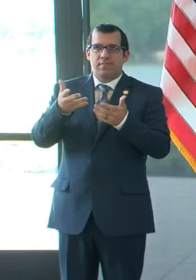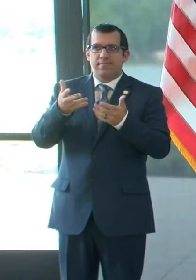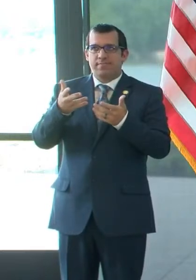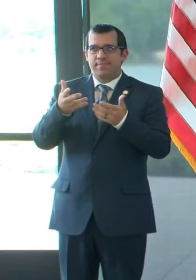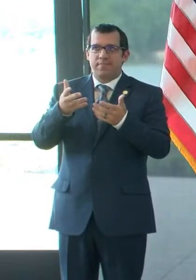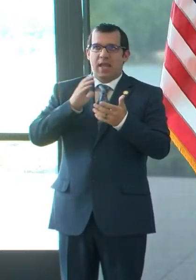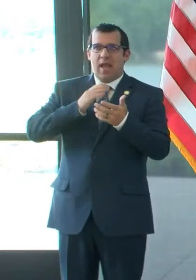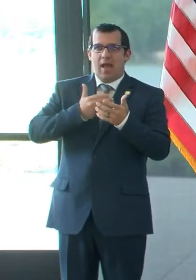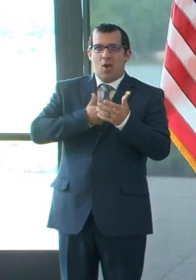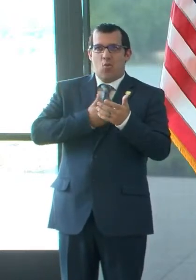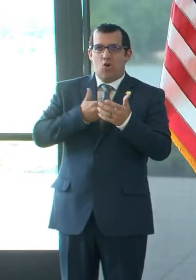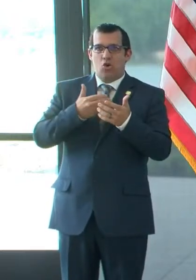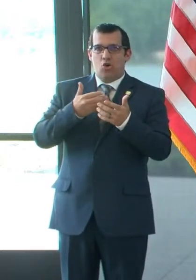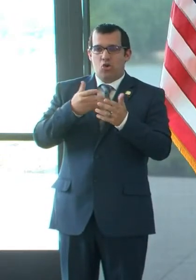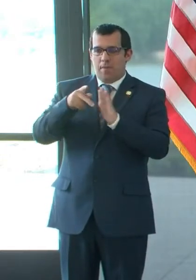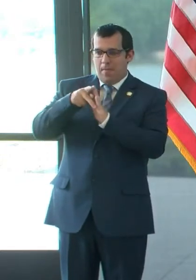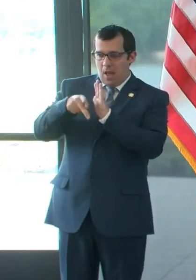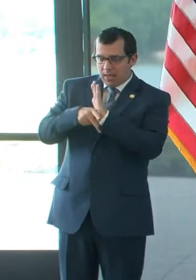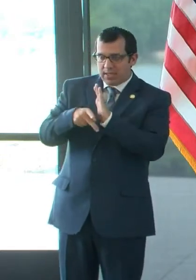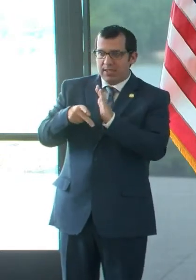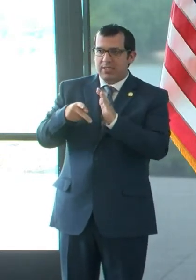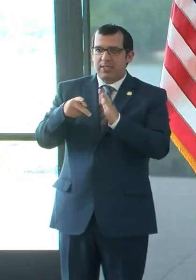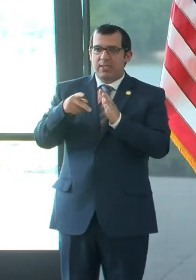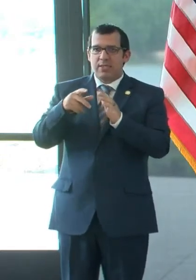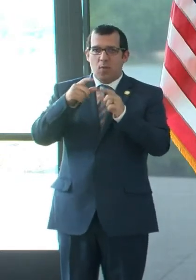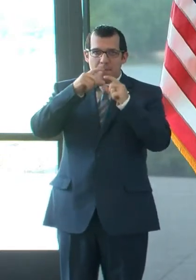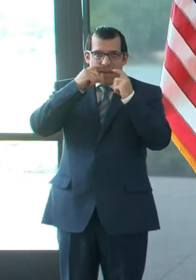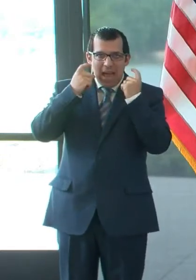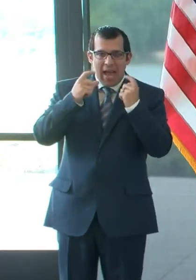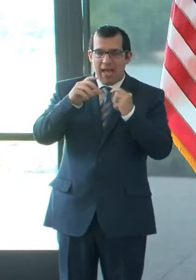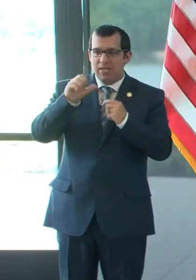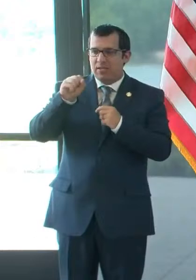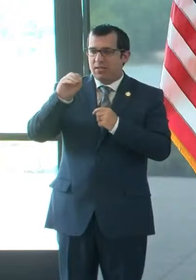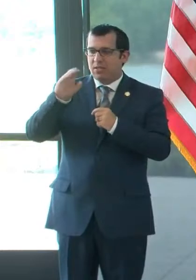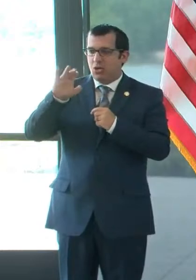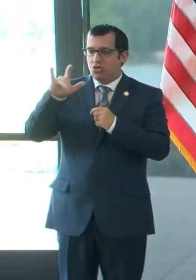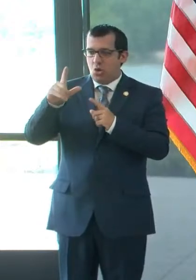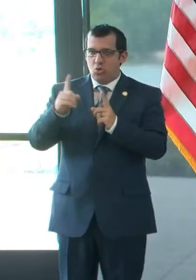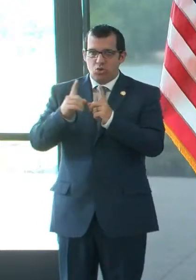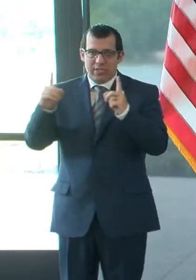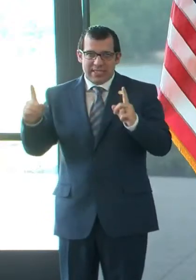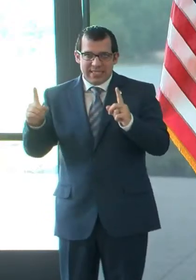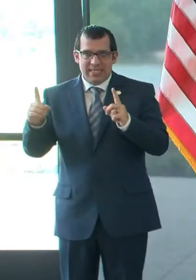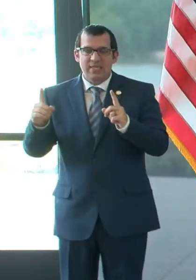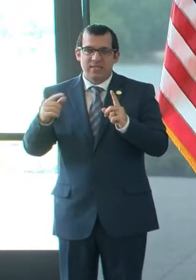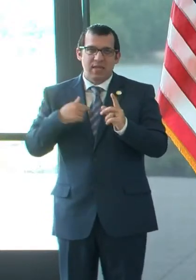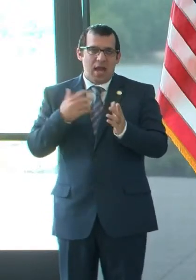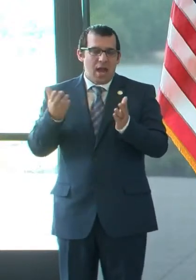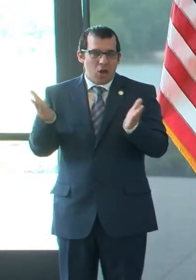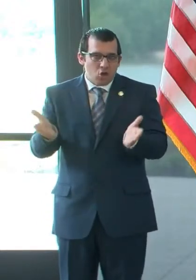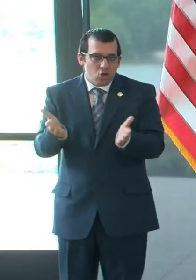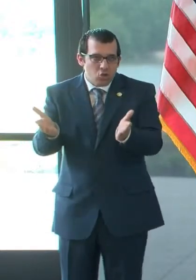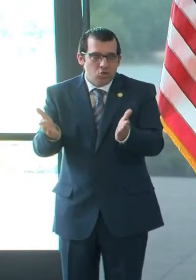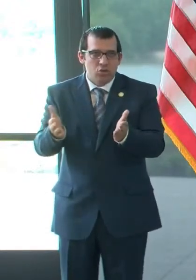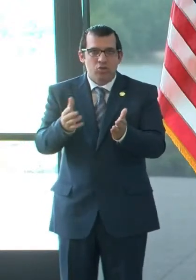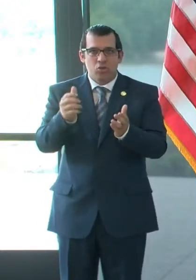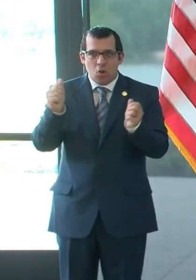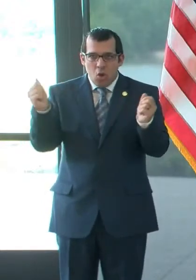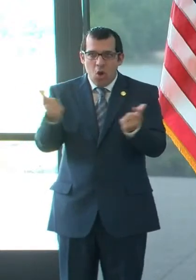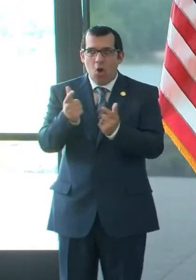of our policy on masks, on social distancing, and I encourage everybody